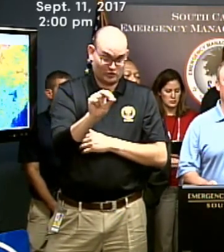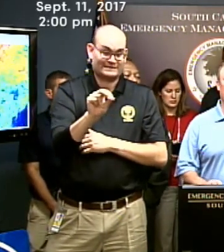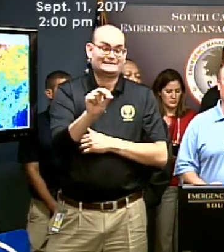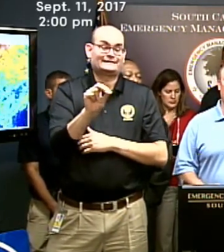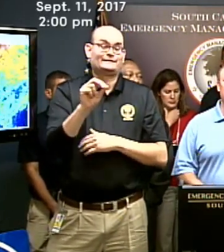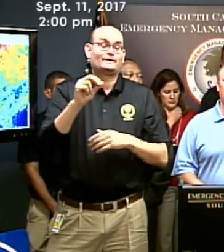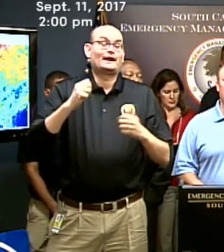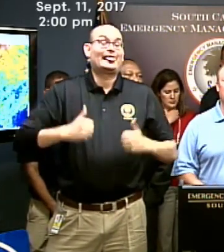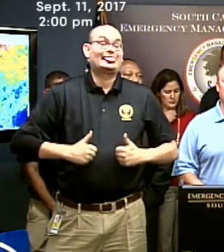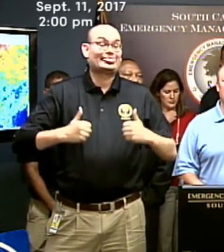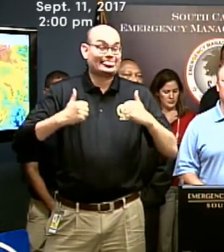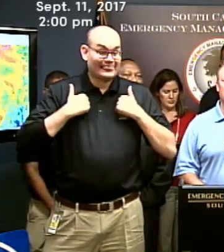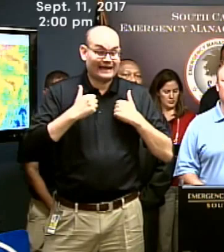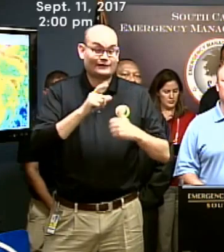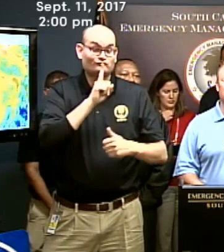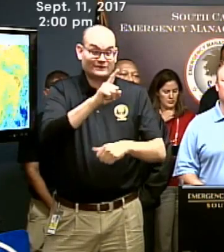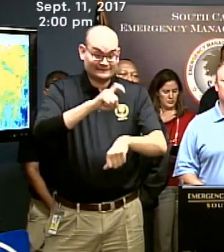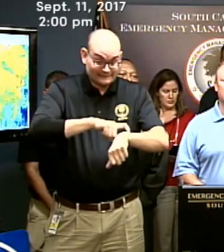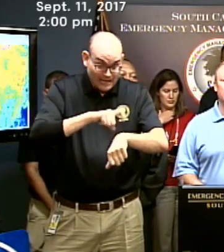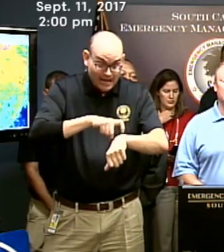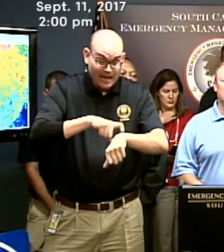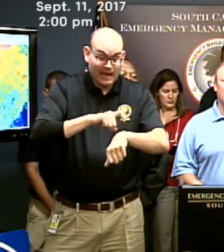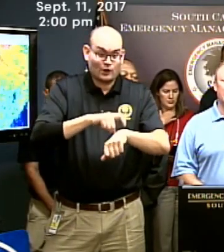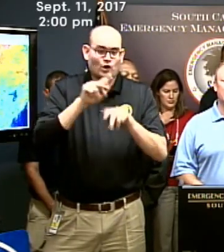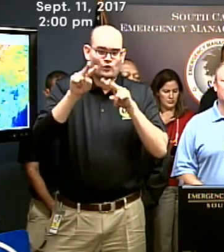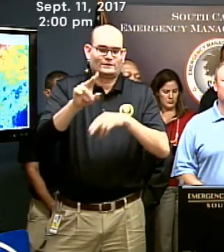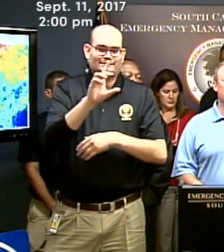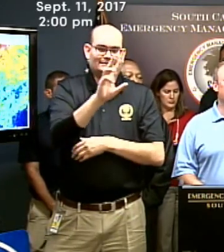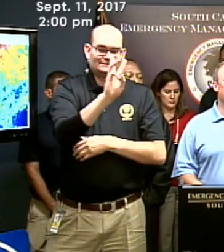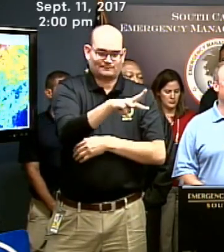information, you can go to our website at